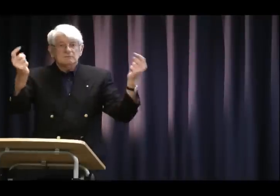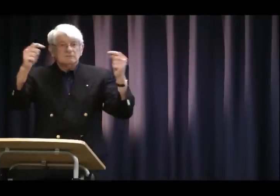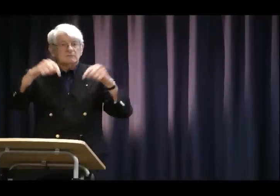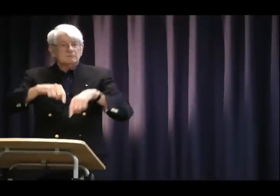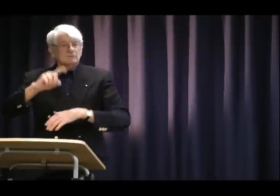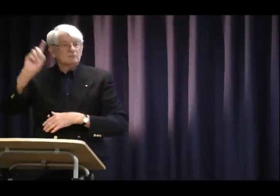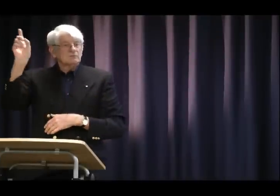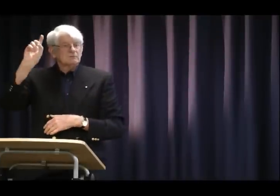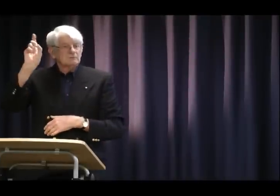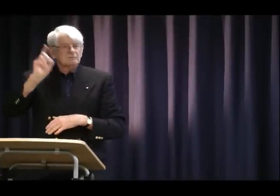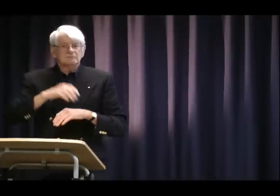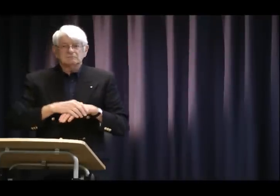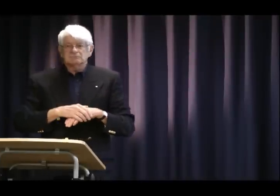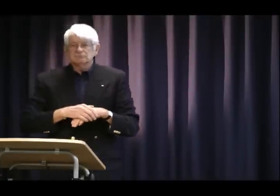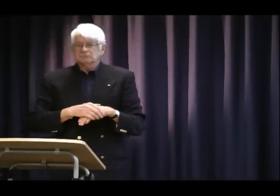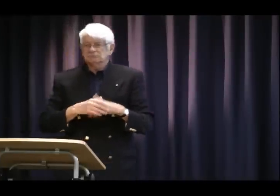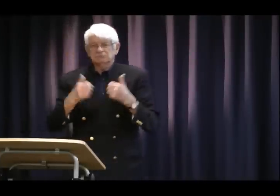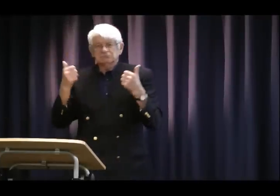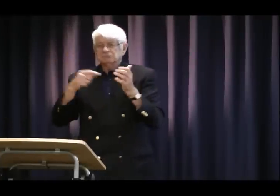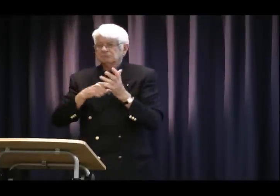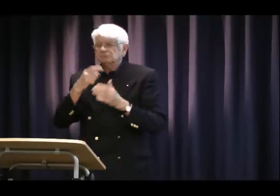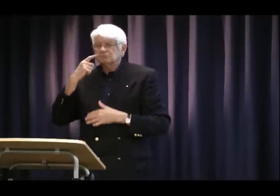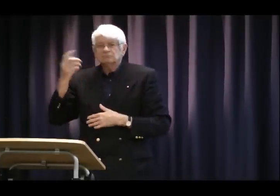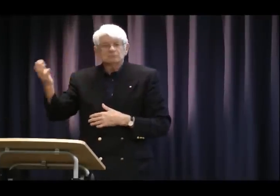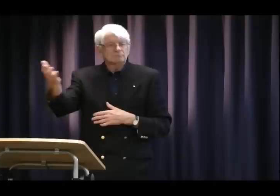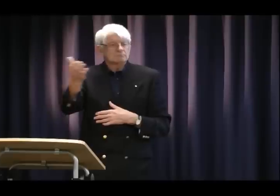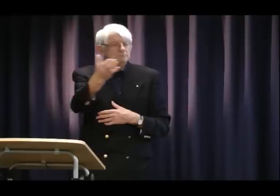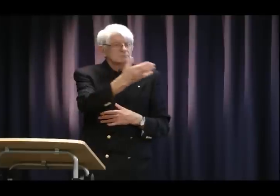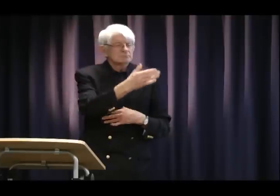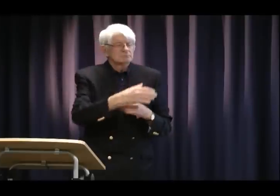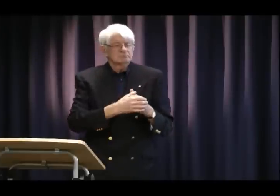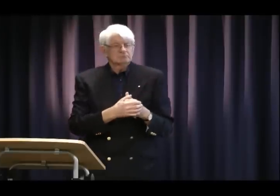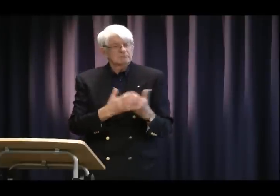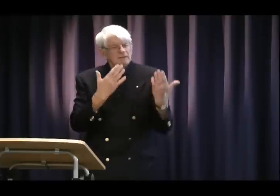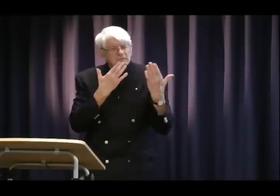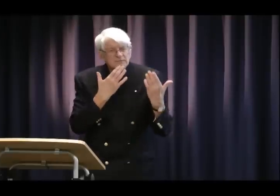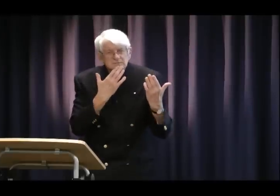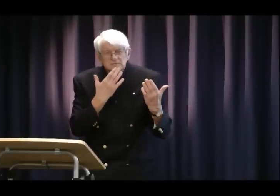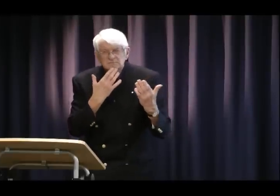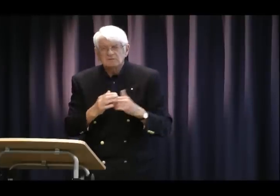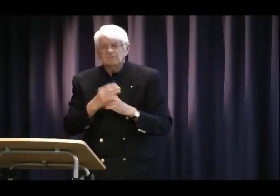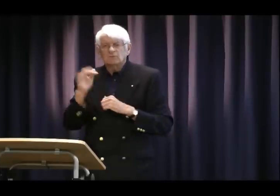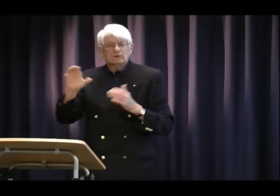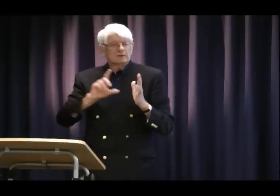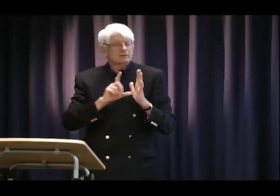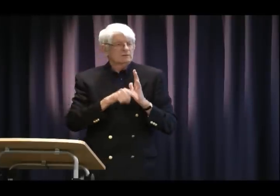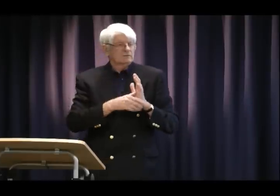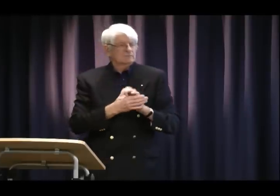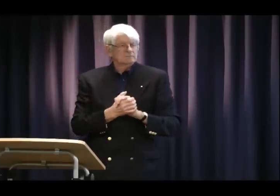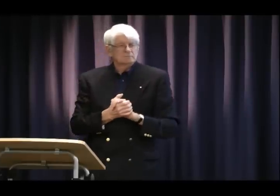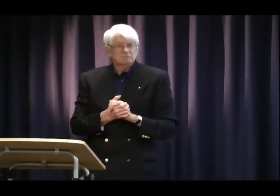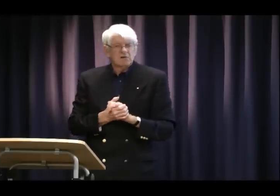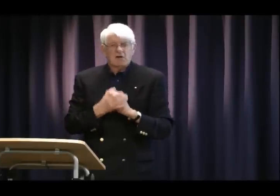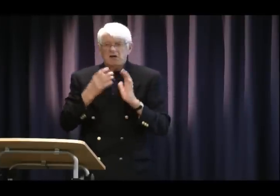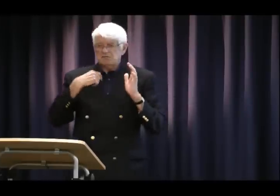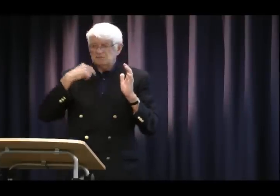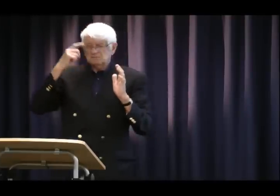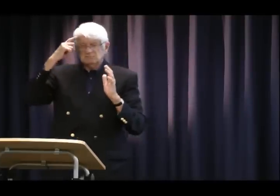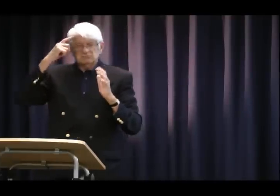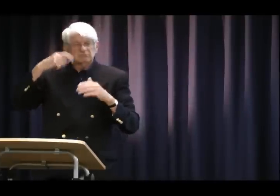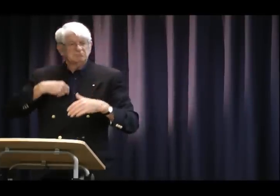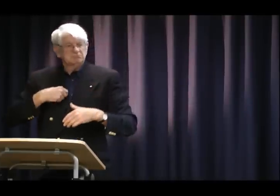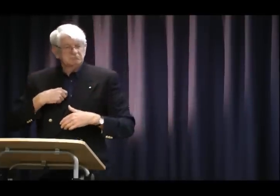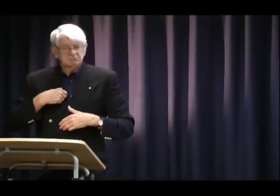and advice and support for us. It's great to see you all here today, this evening. Thank you for your